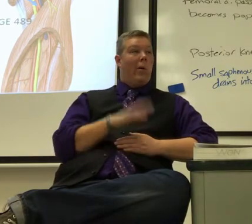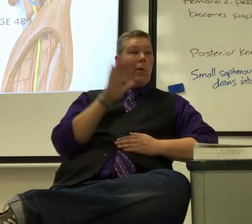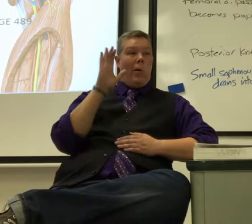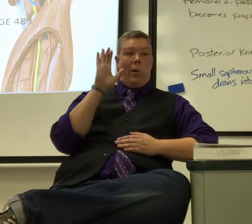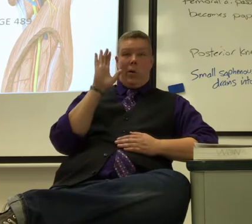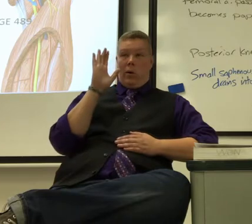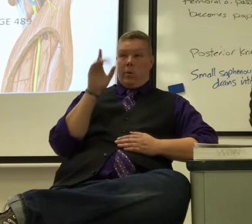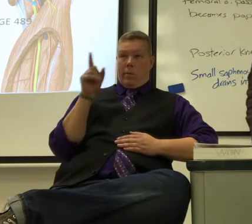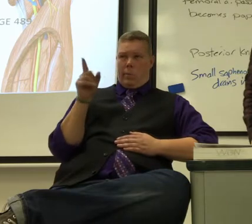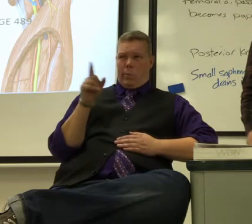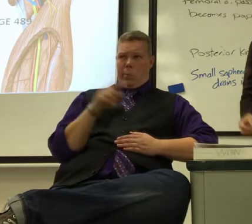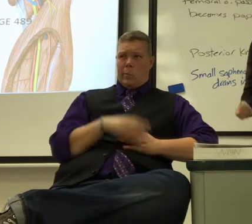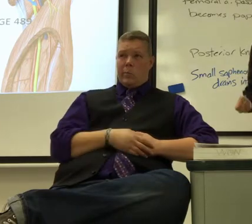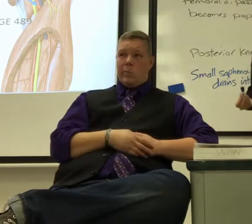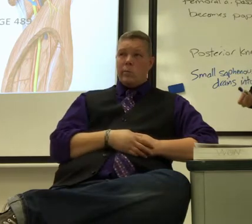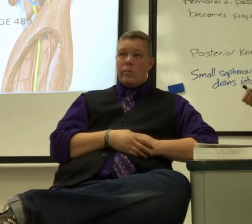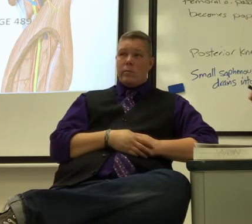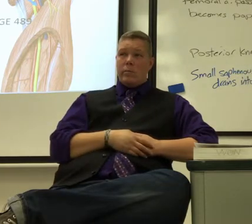Yeah.